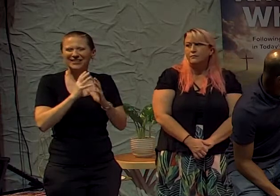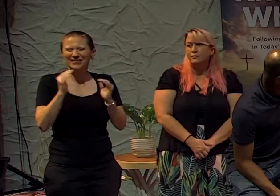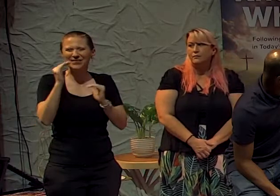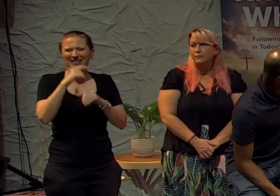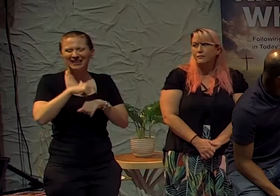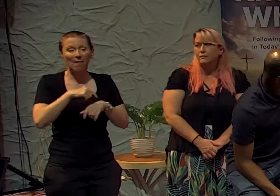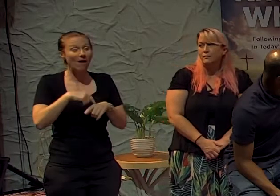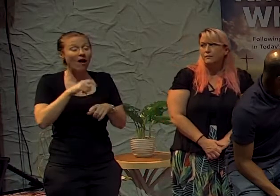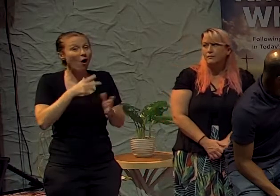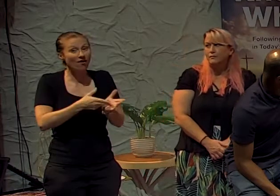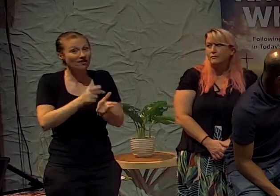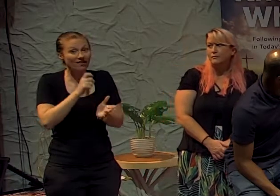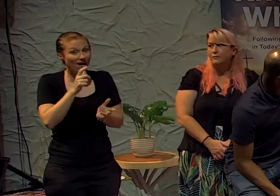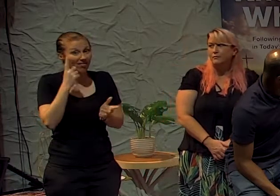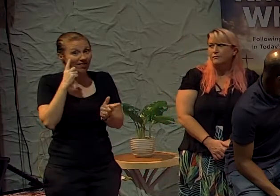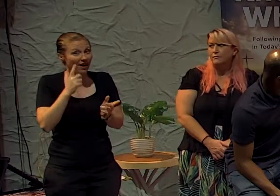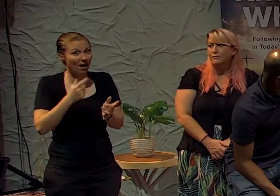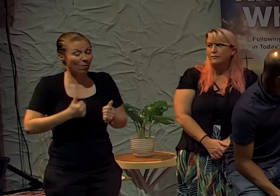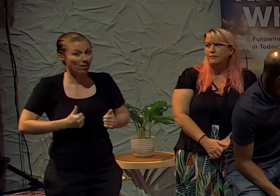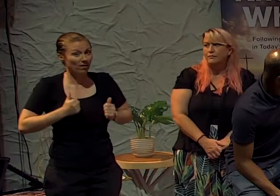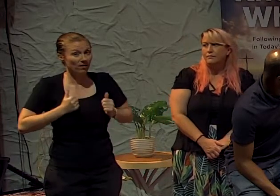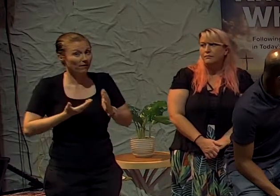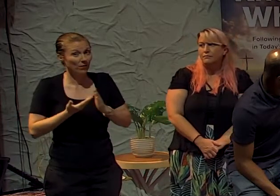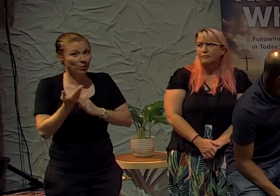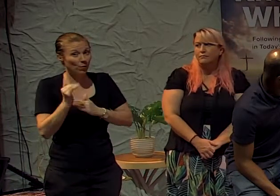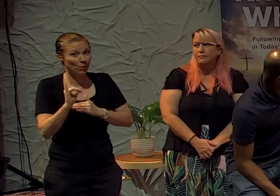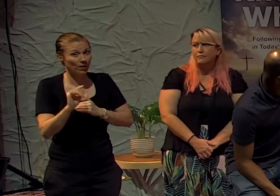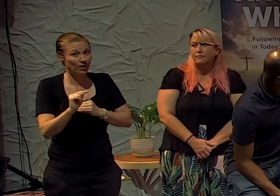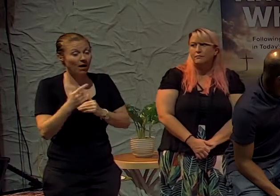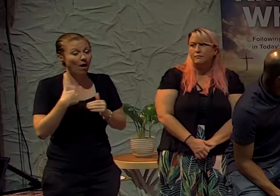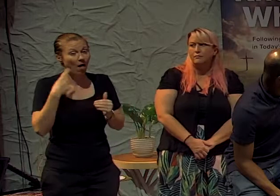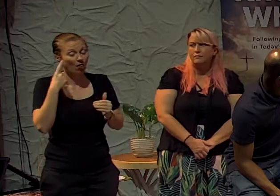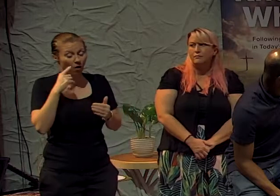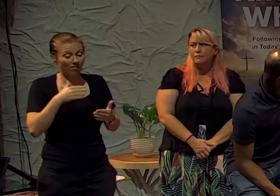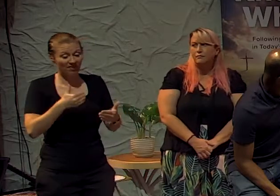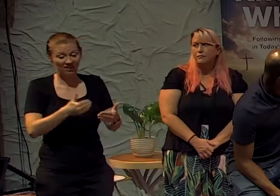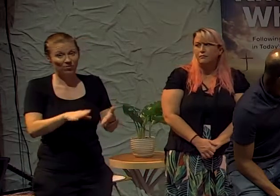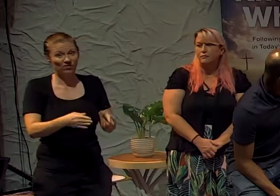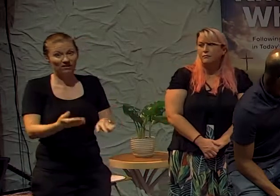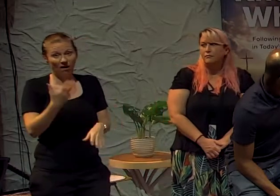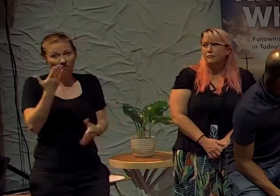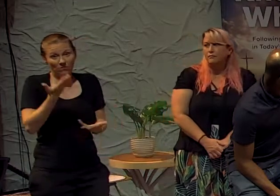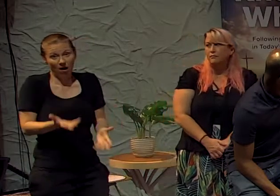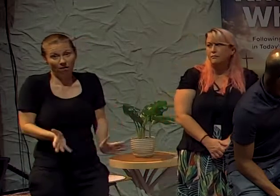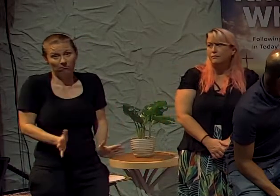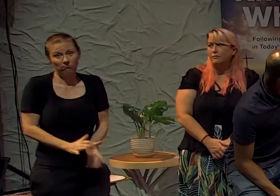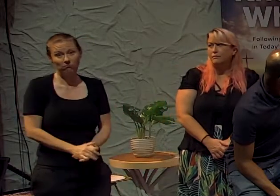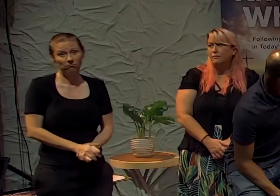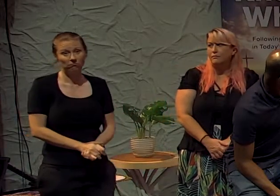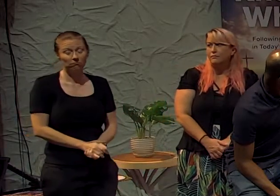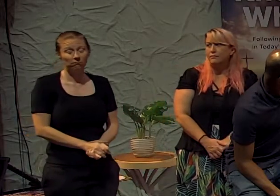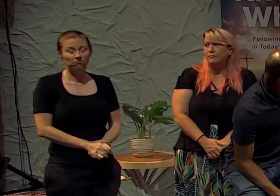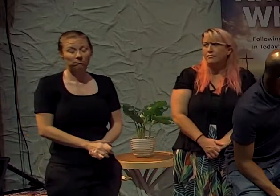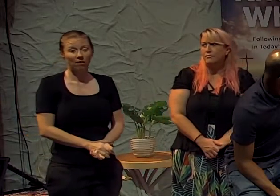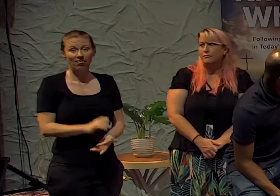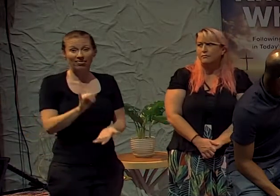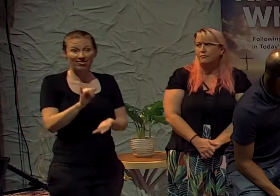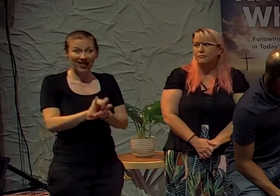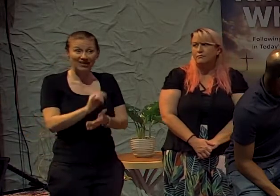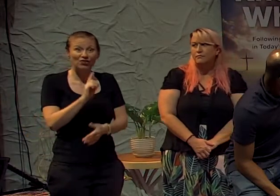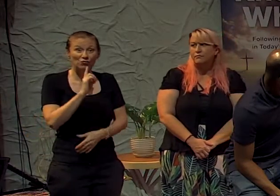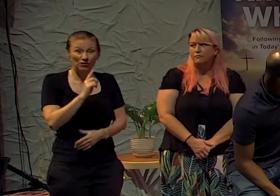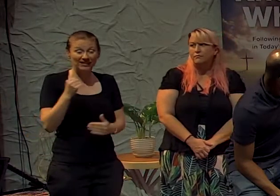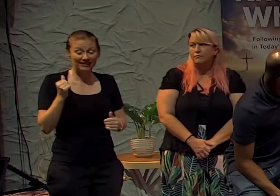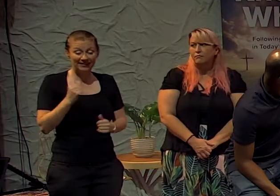I was going to make it through it. I thought, this is it. I'm done. And that's a